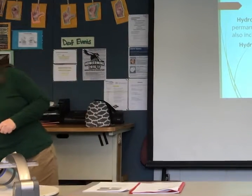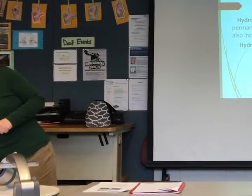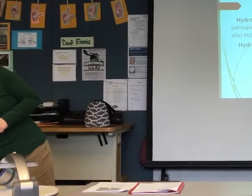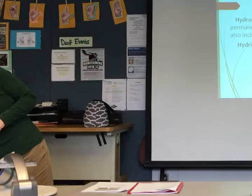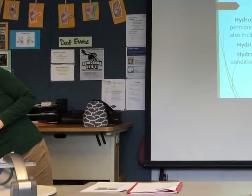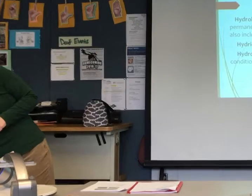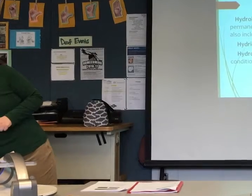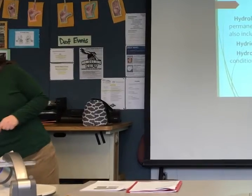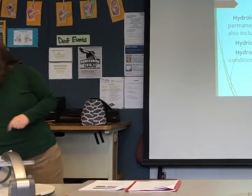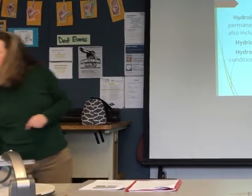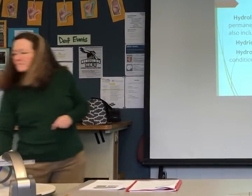Third characteristic